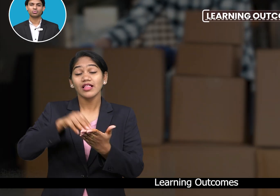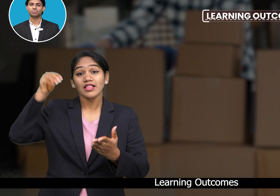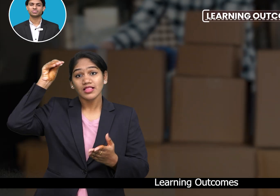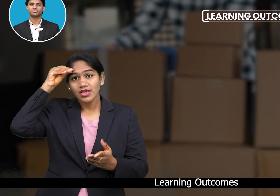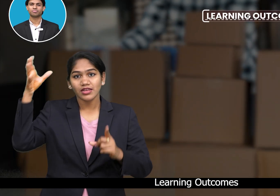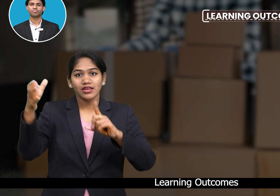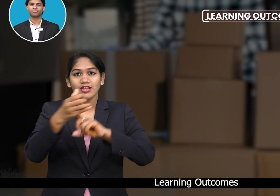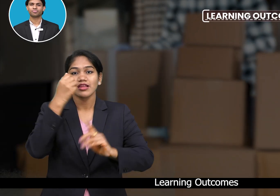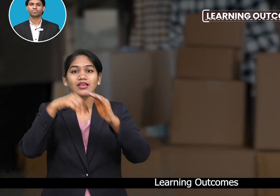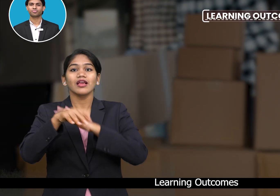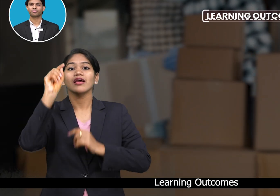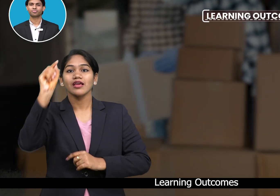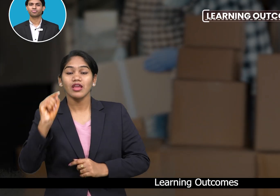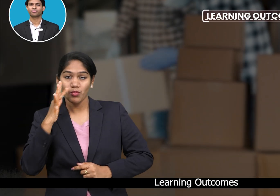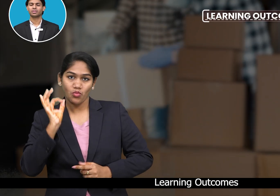Learning outcomes.